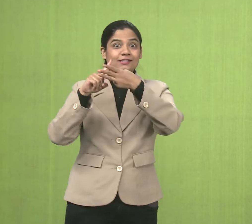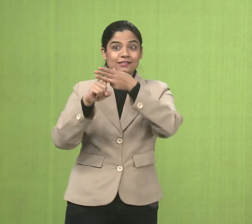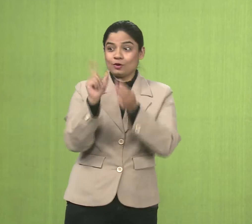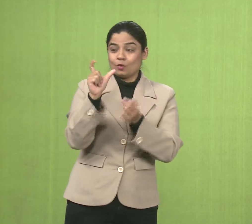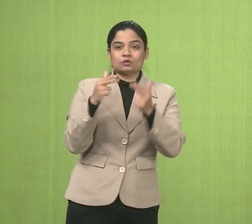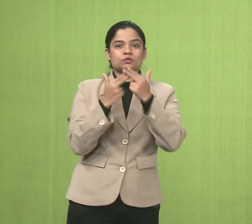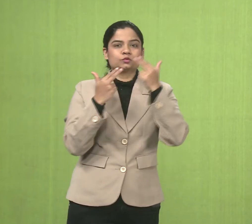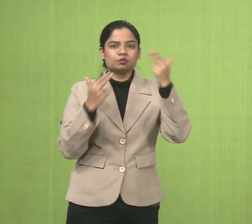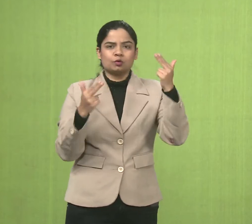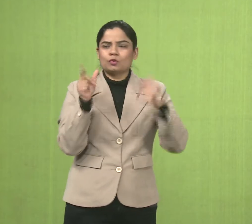That is the spelling of the word.